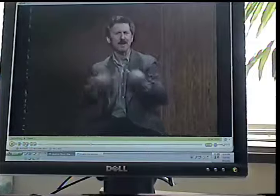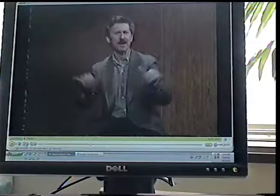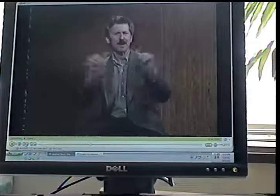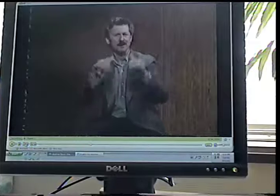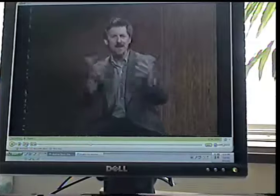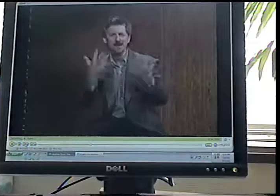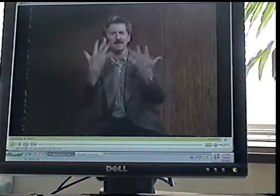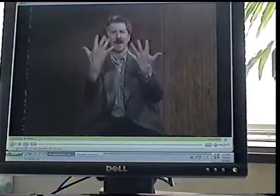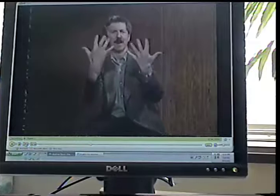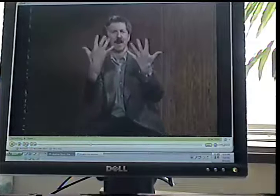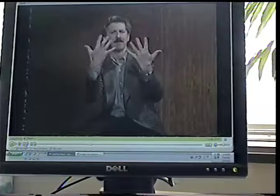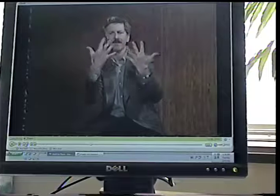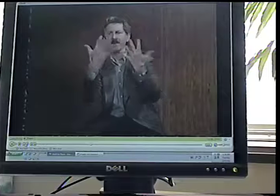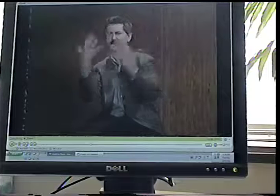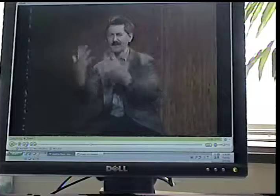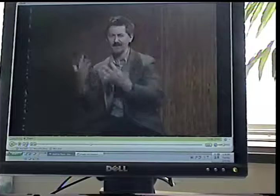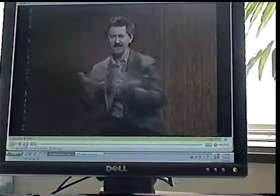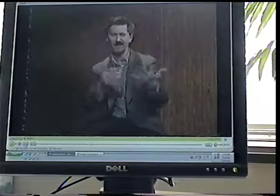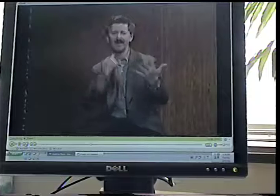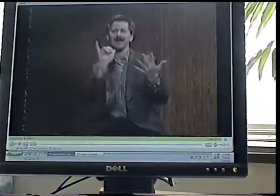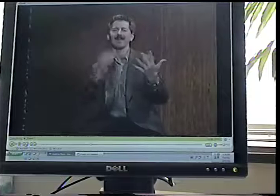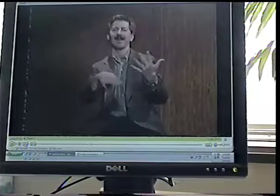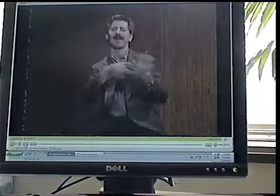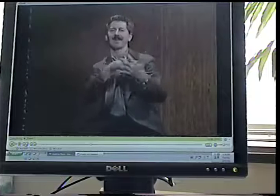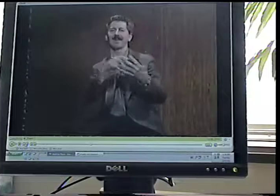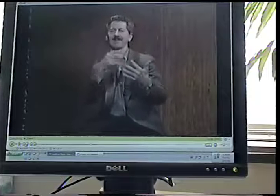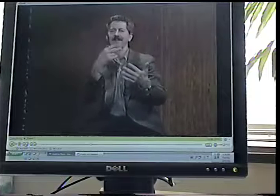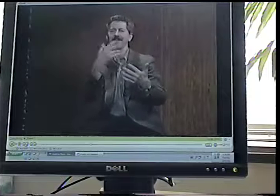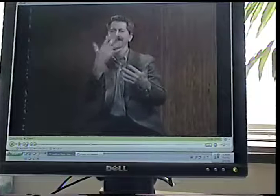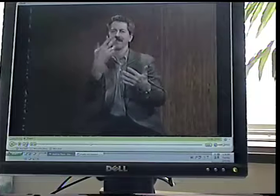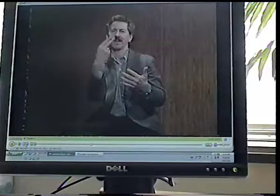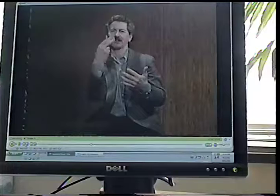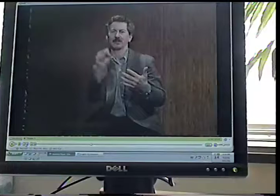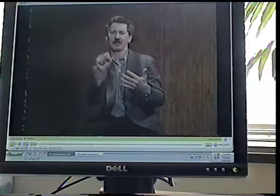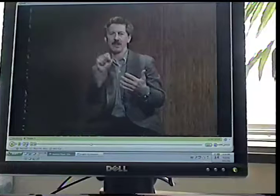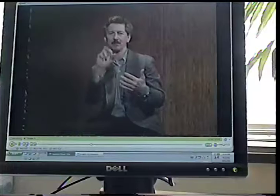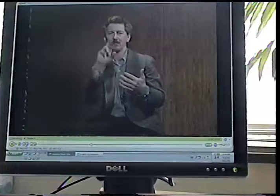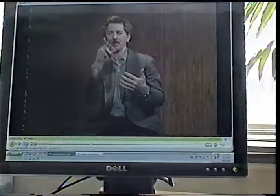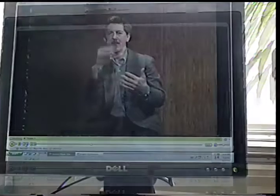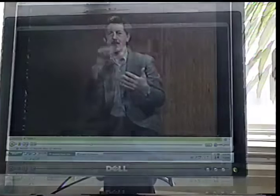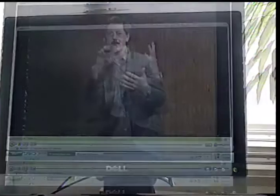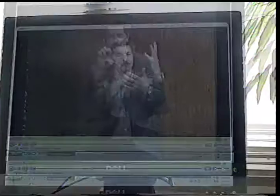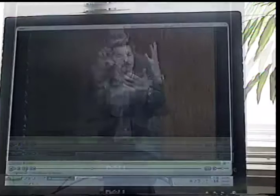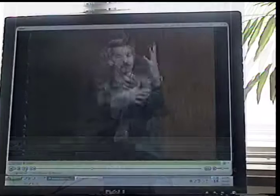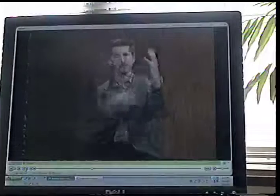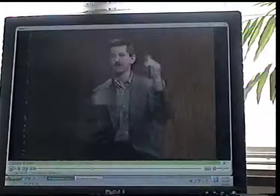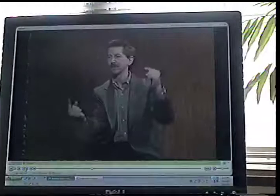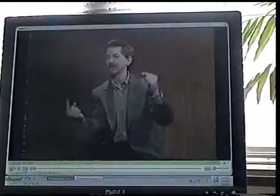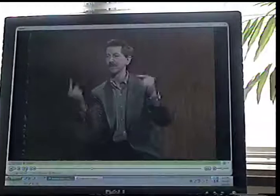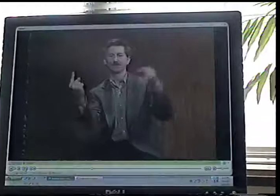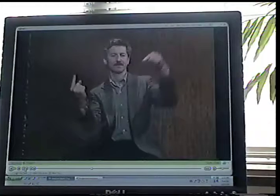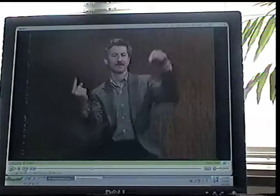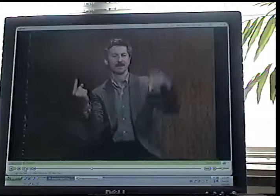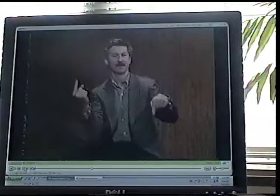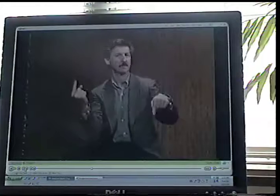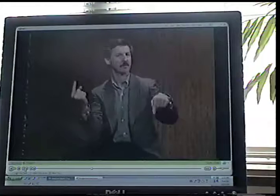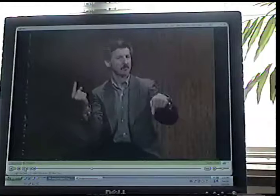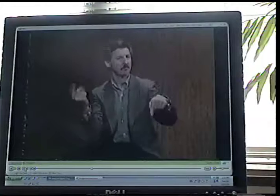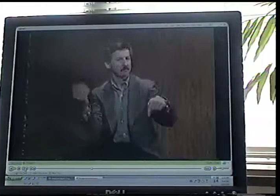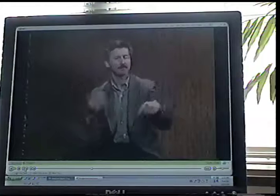on. They all use the same 5 hand shape. Oh, and he's explaining now how the movement